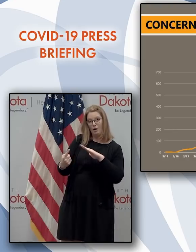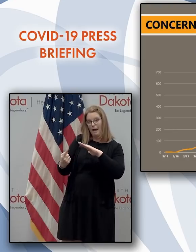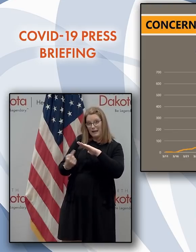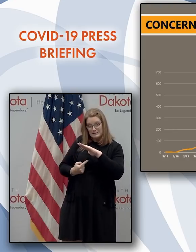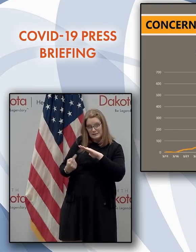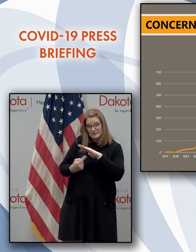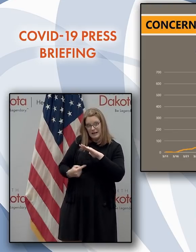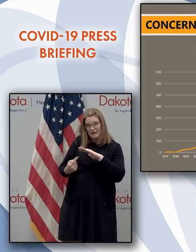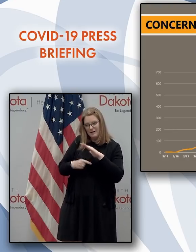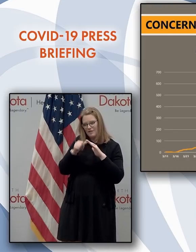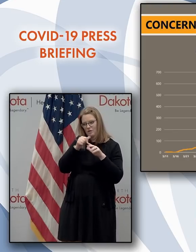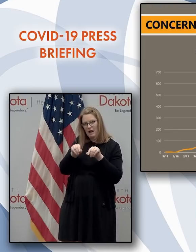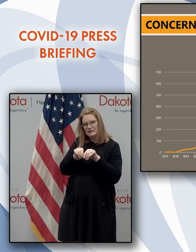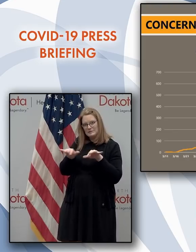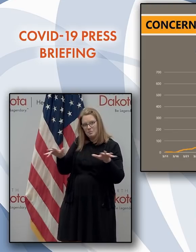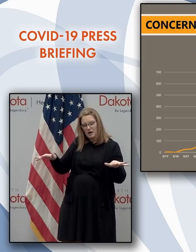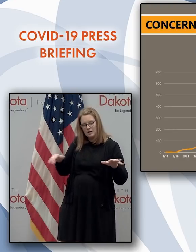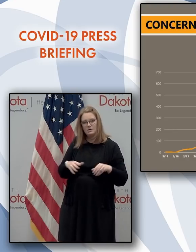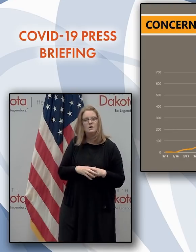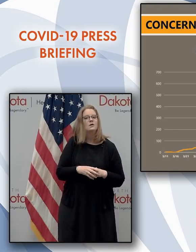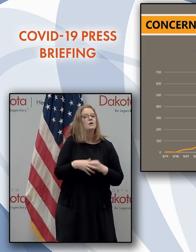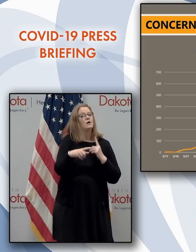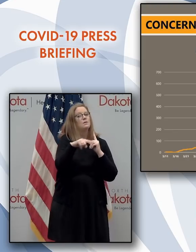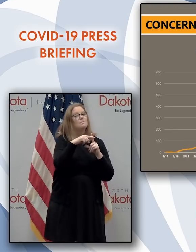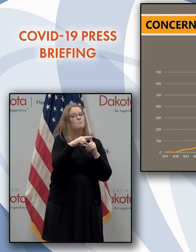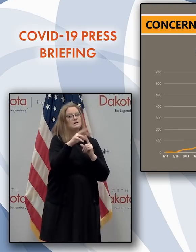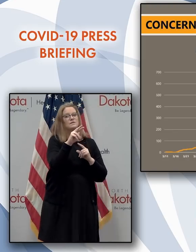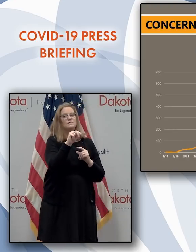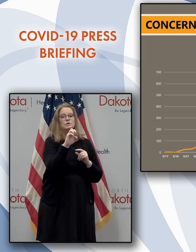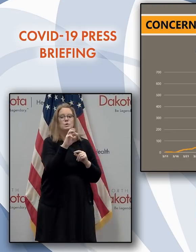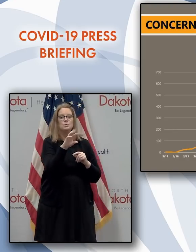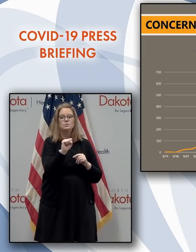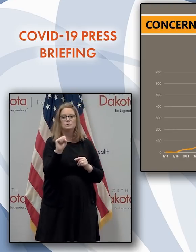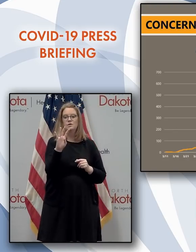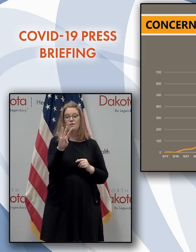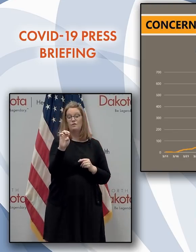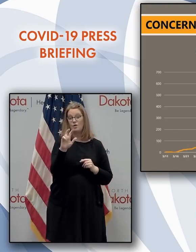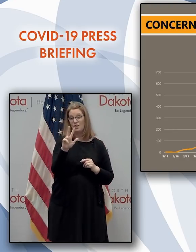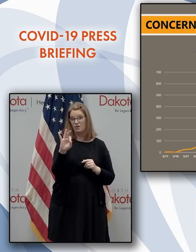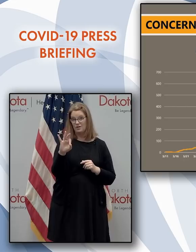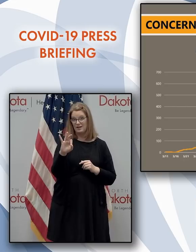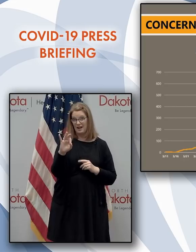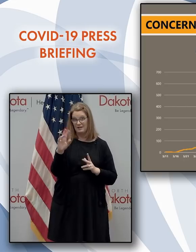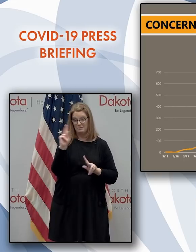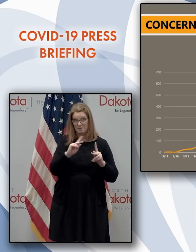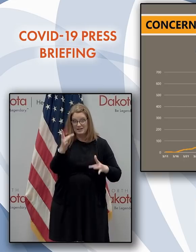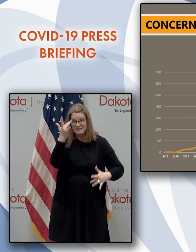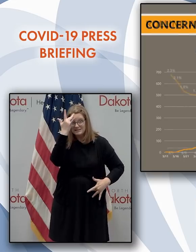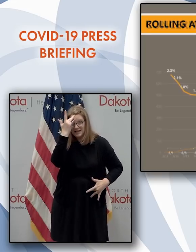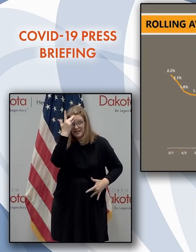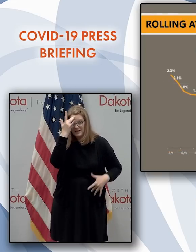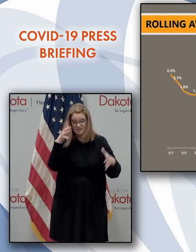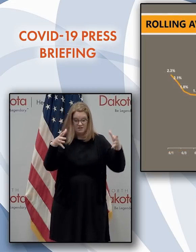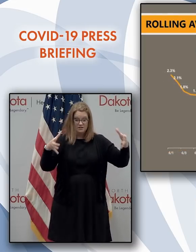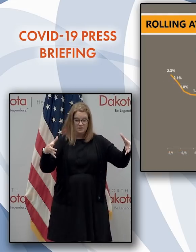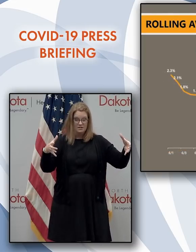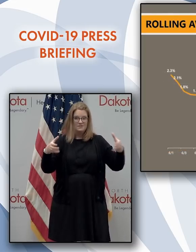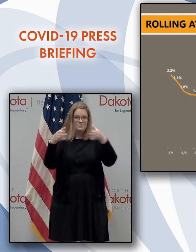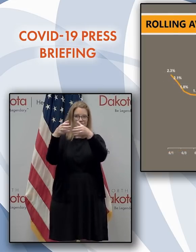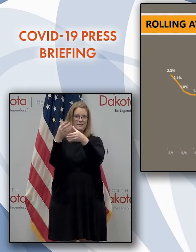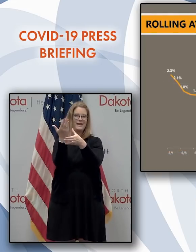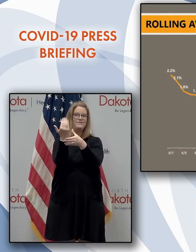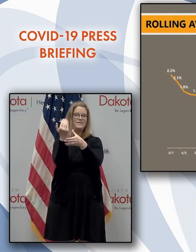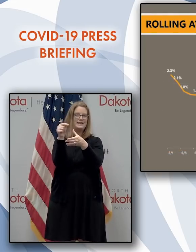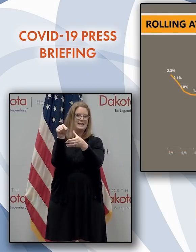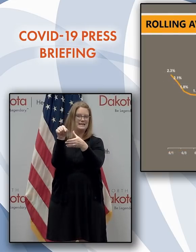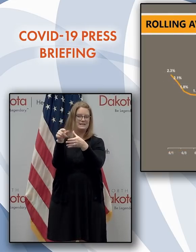more. One of the good pieces of news, however, among those 439 active cases, only 15 of the 439